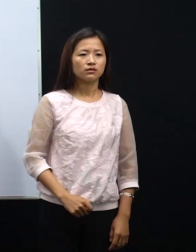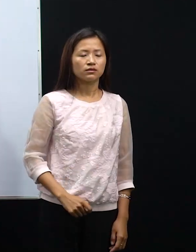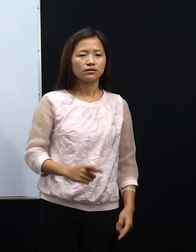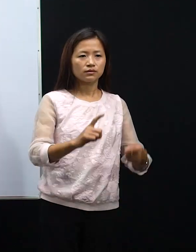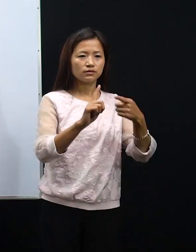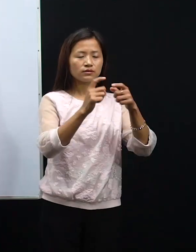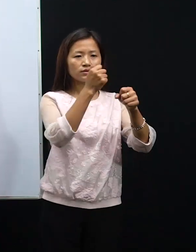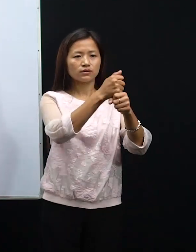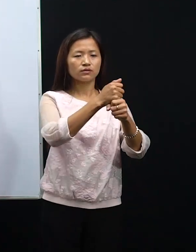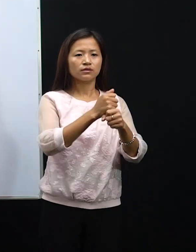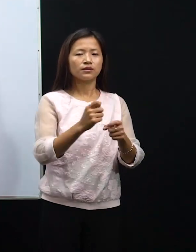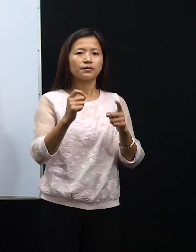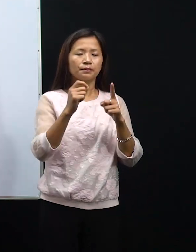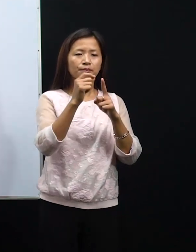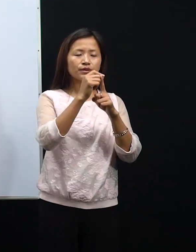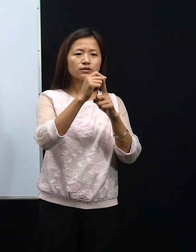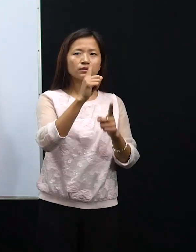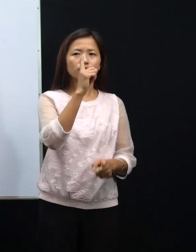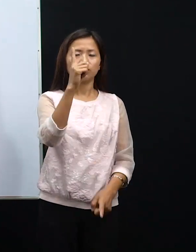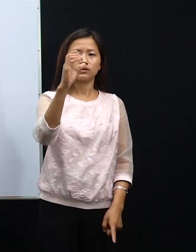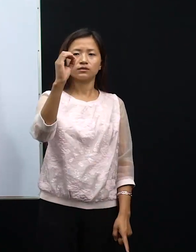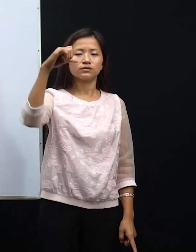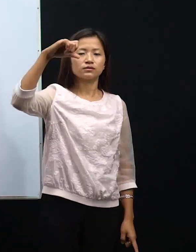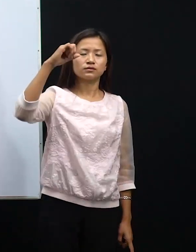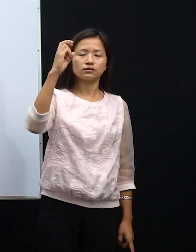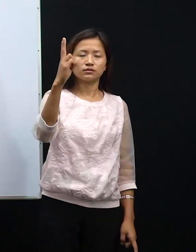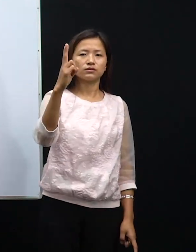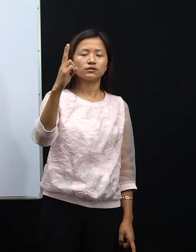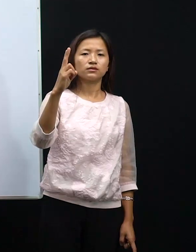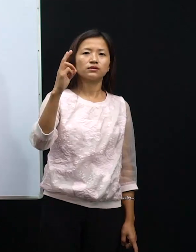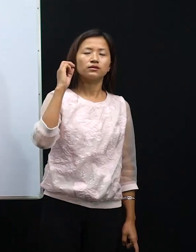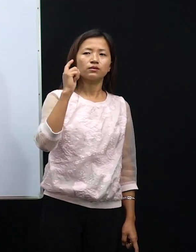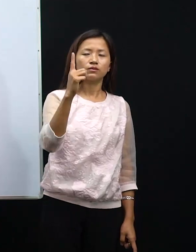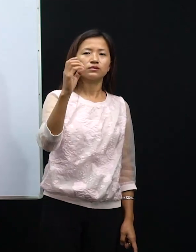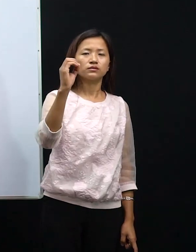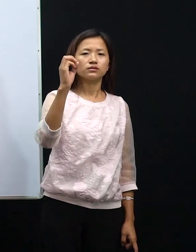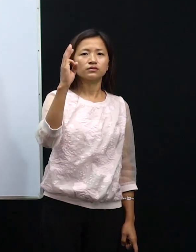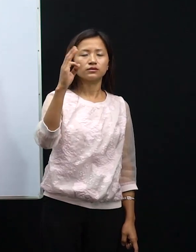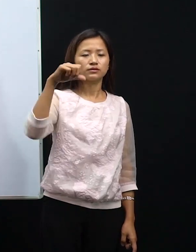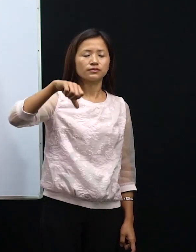example number 2 on page number 139. It is given as subtract